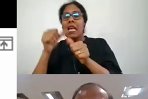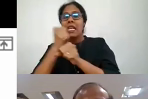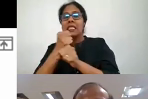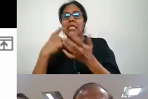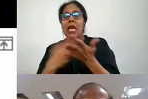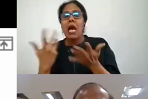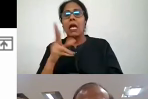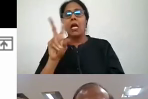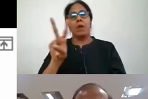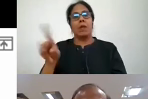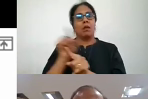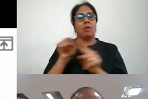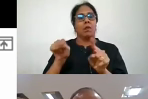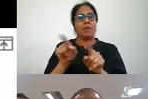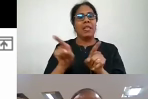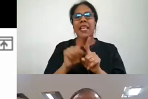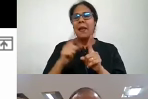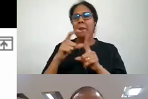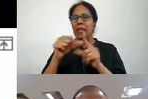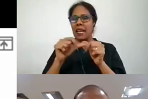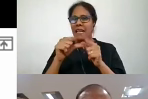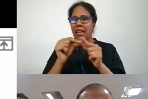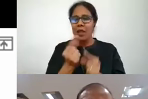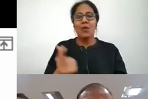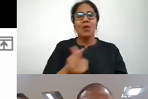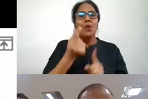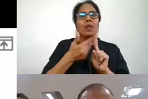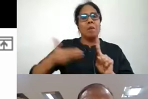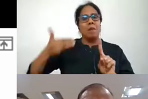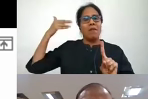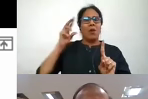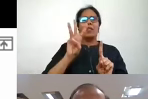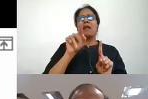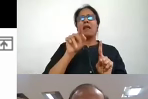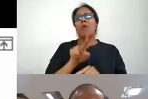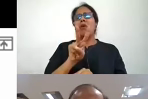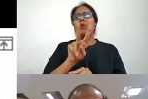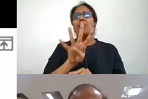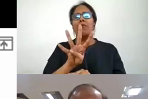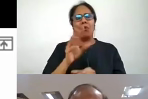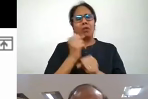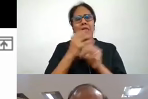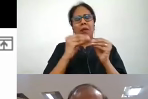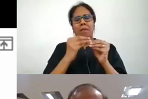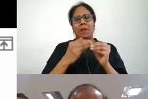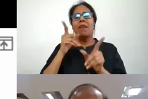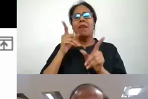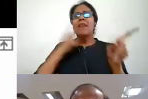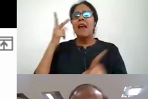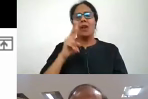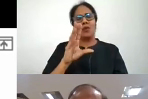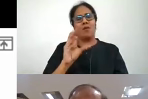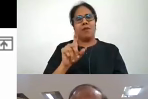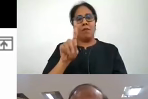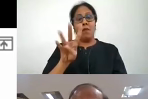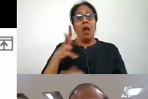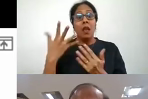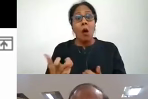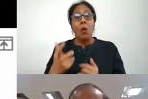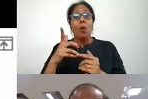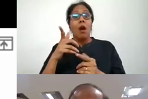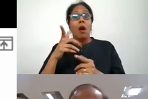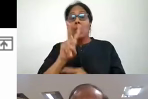.24 GB in 2014, it has increased to popping 141.11 GB in 2020. If